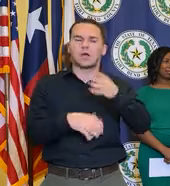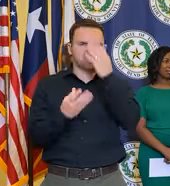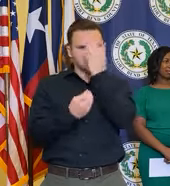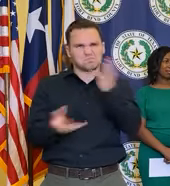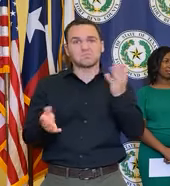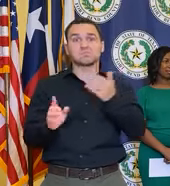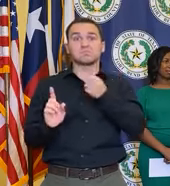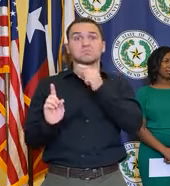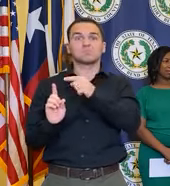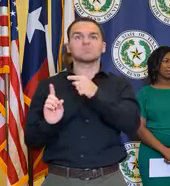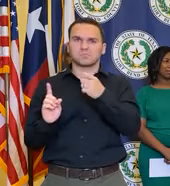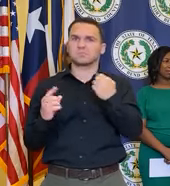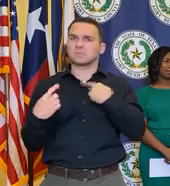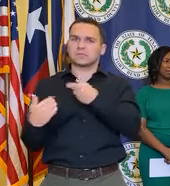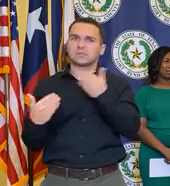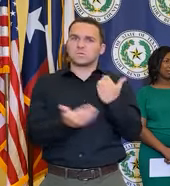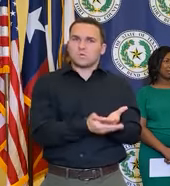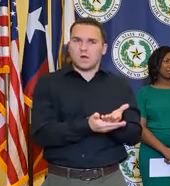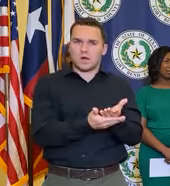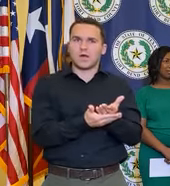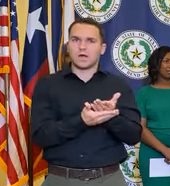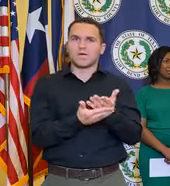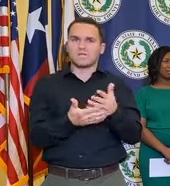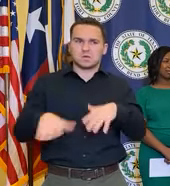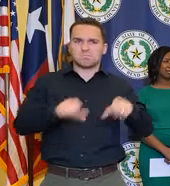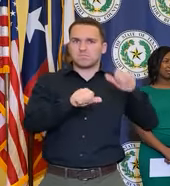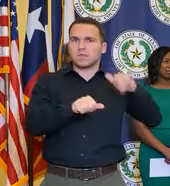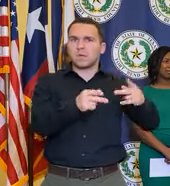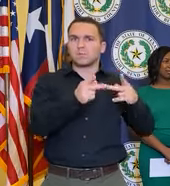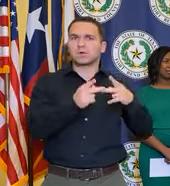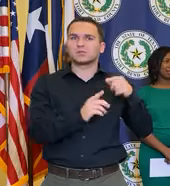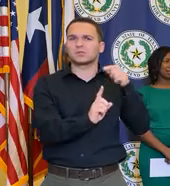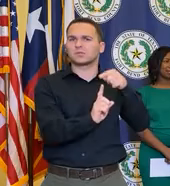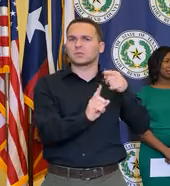this person came into that position. We are working